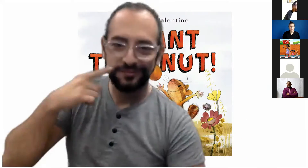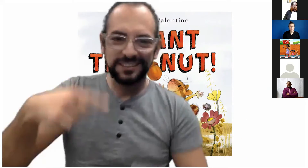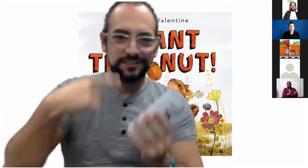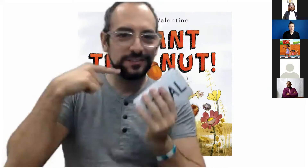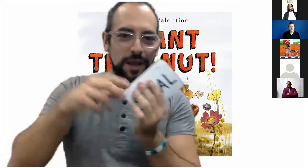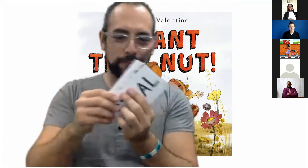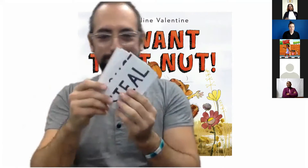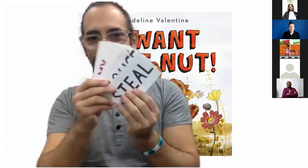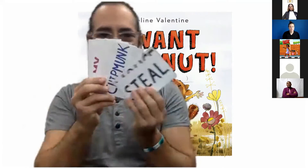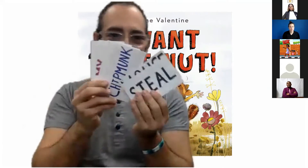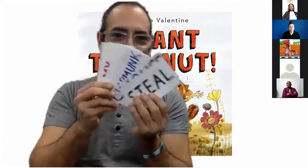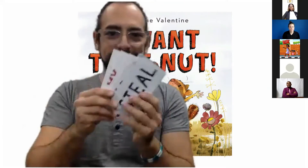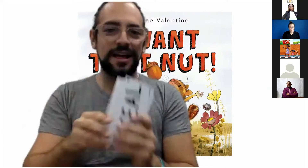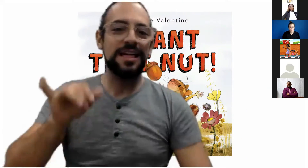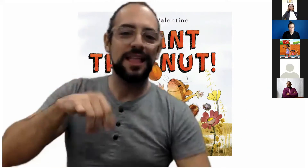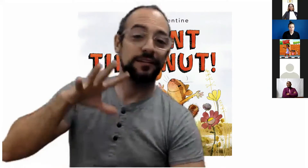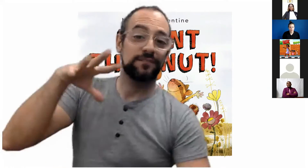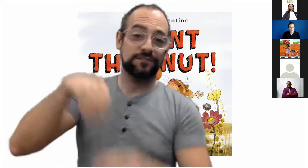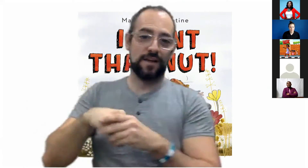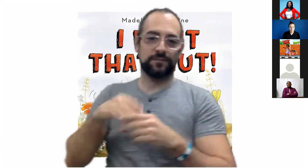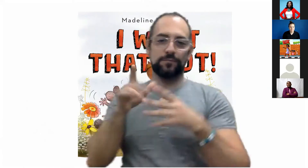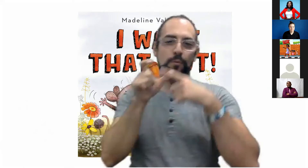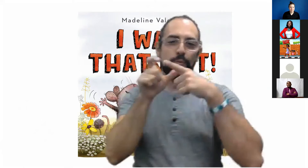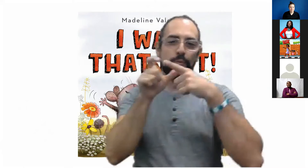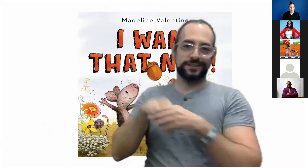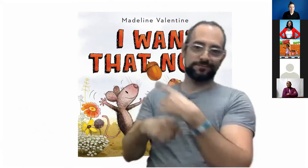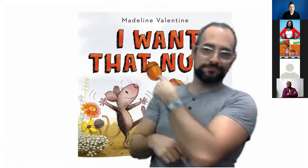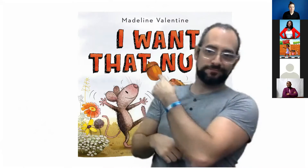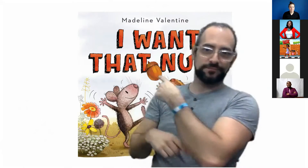And we'll also show you some signs in American Sign Language along the way.